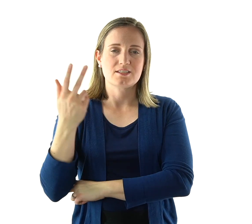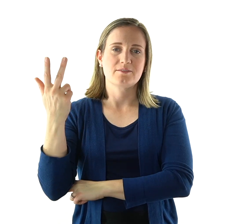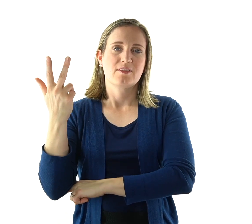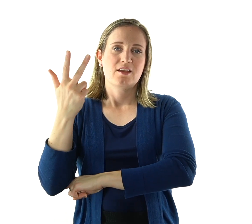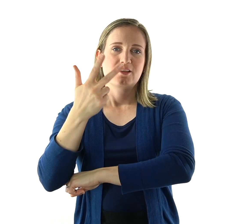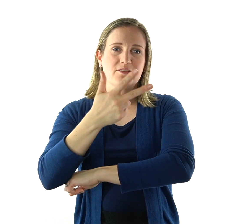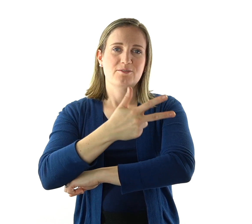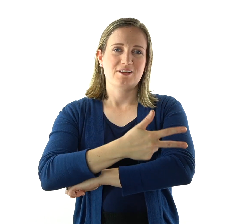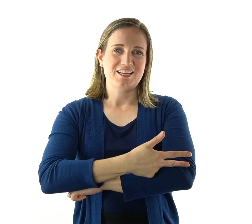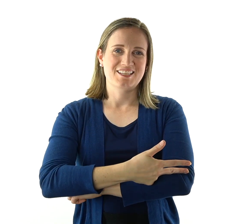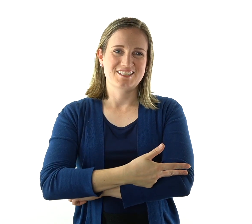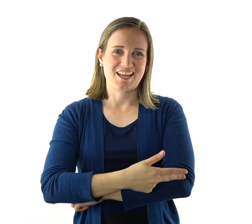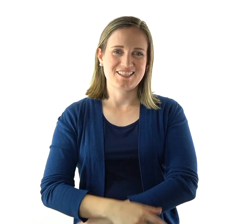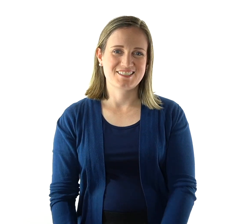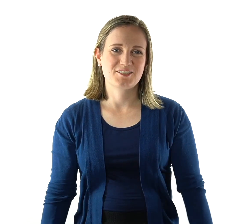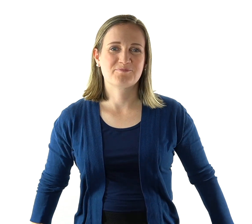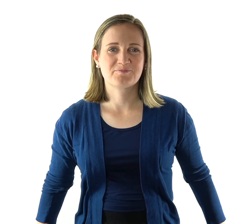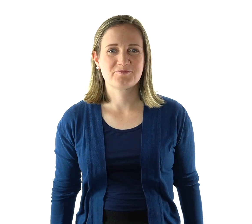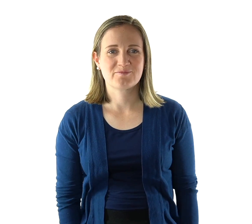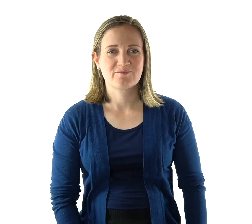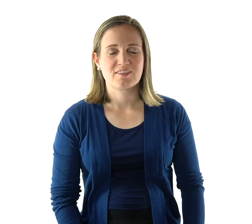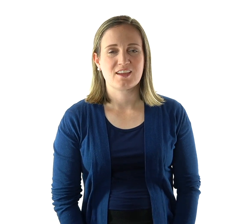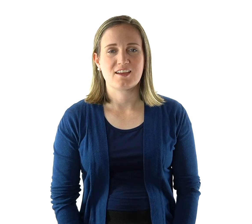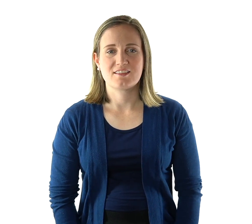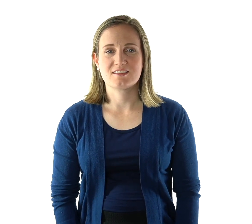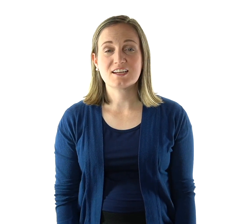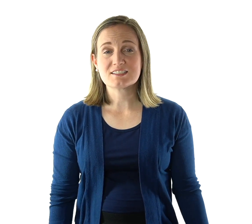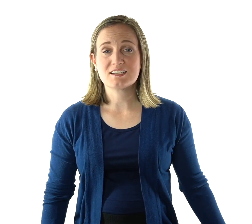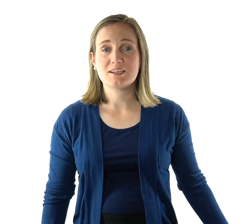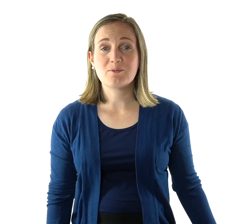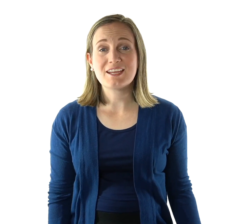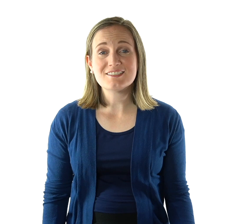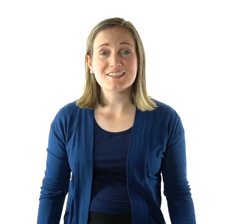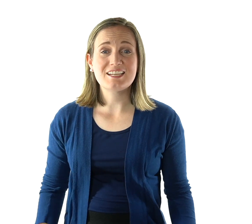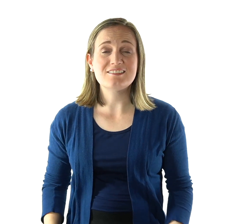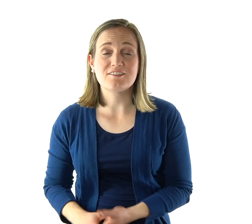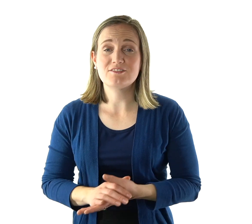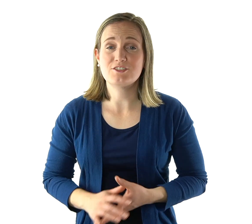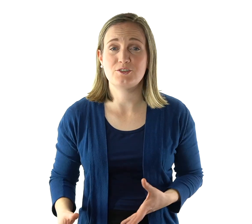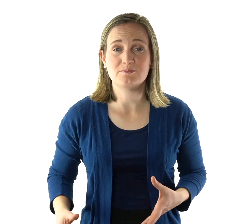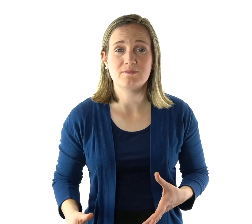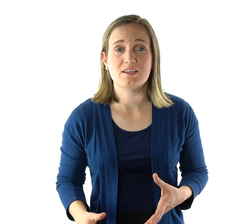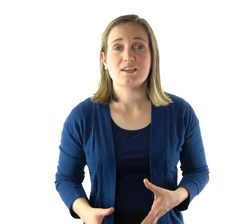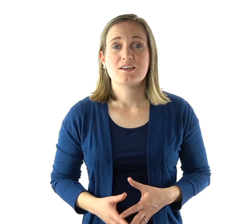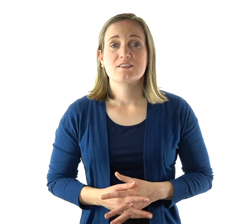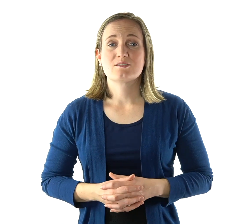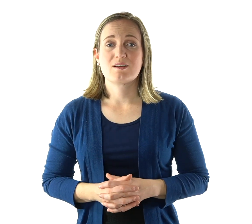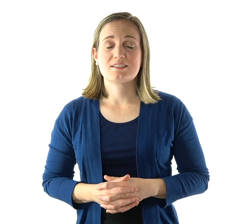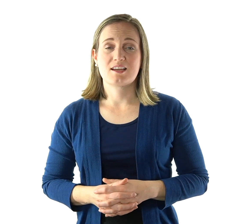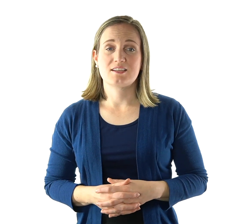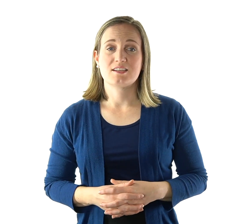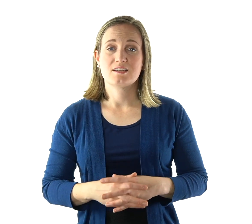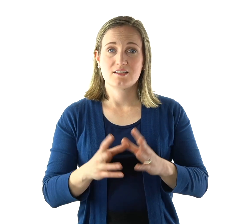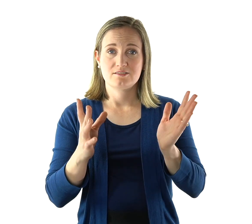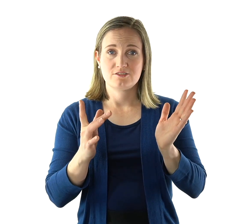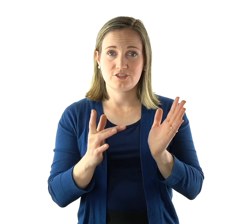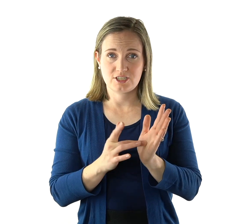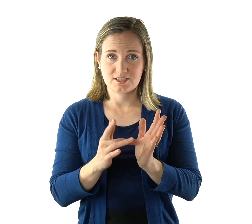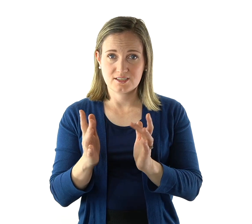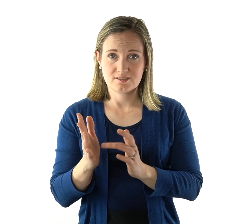sign. 3 days. And then the next sign, he wakened and he left the tomb. So I sign Jesus.